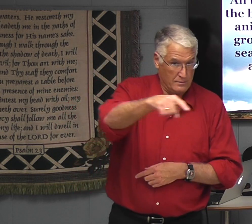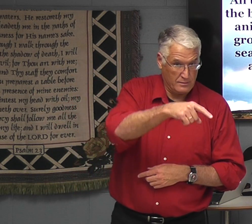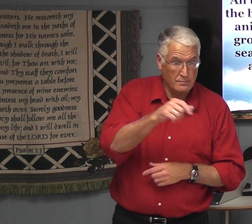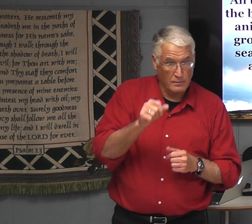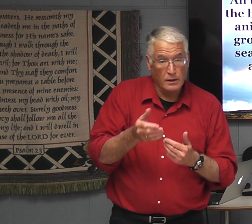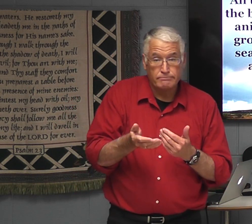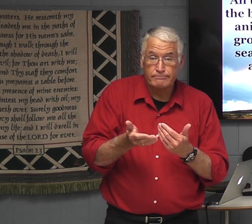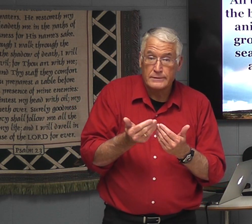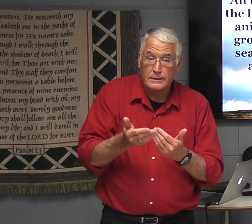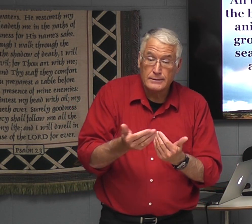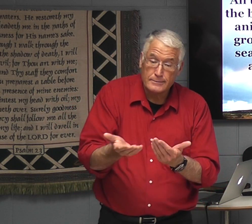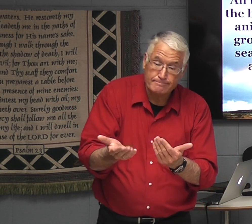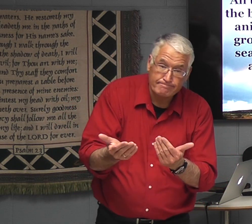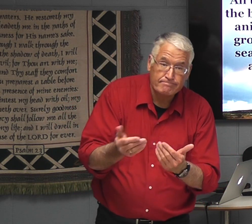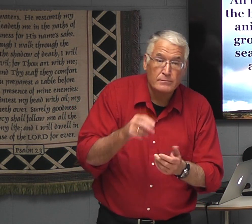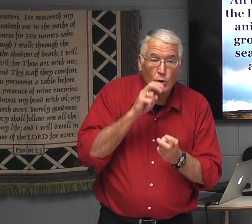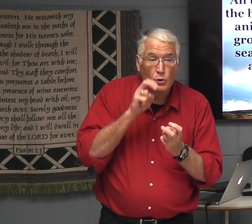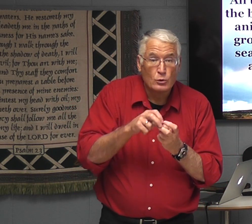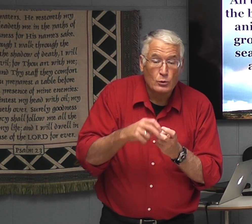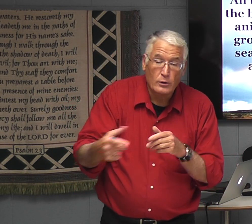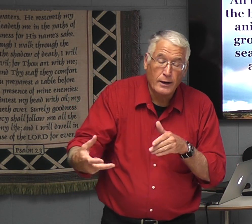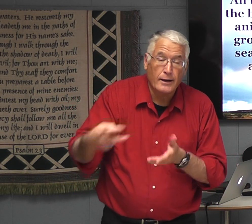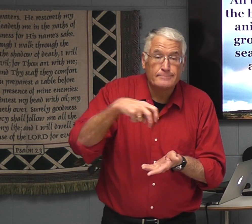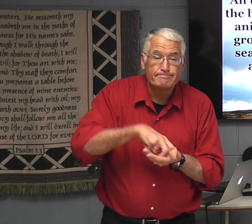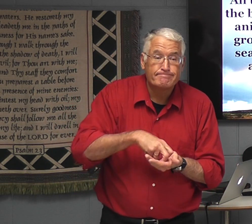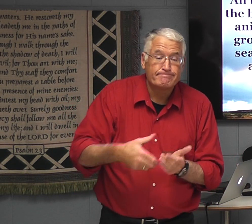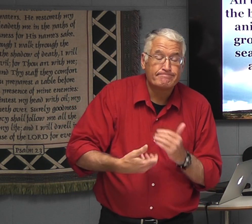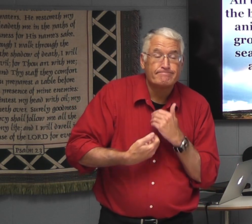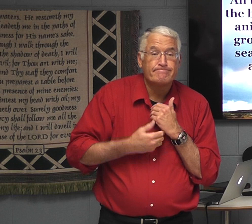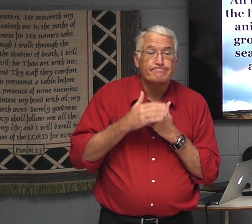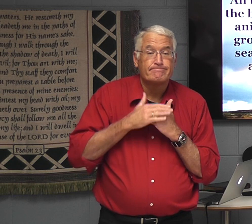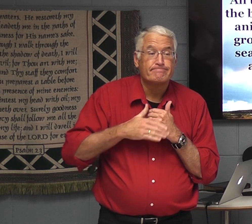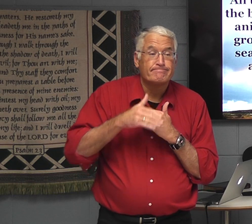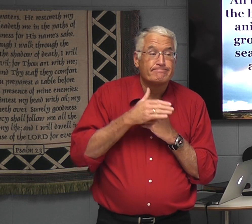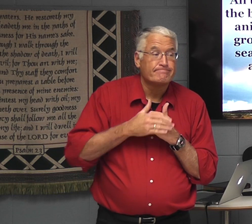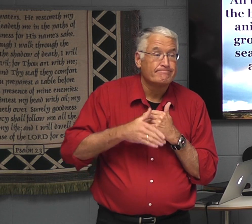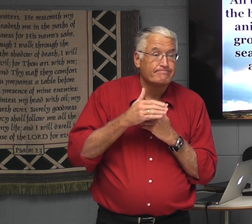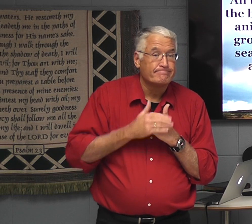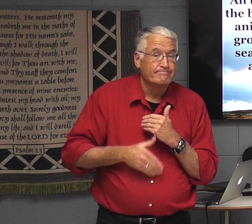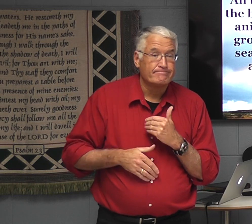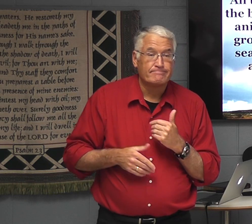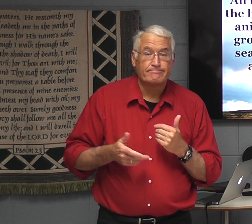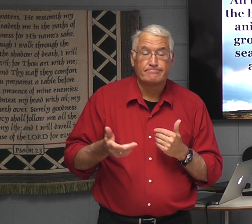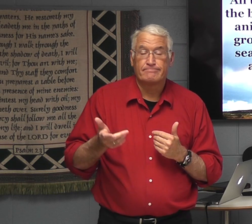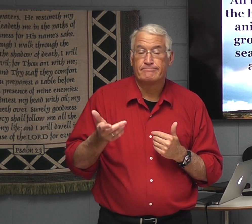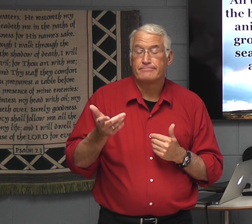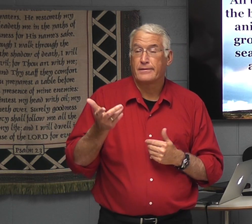So today, is it easy for us to just call a squirrel into our lap and pick it up and pet it?